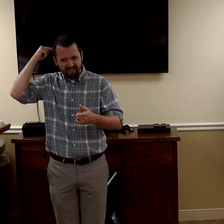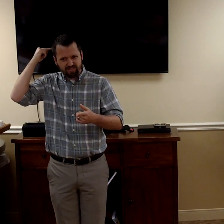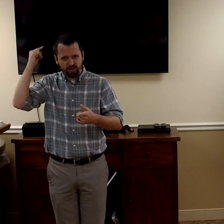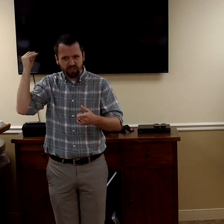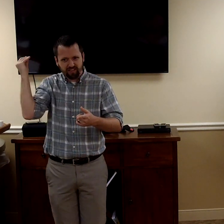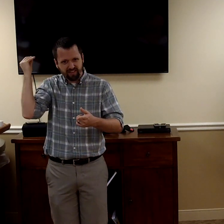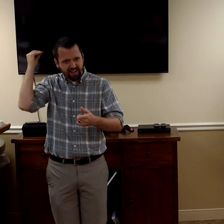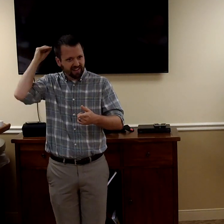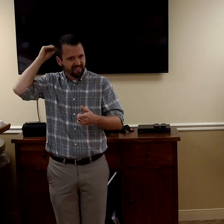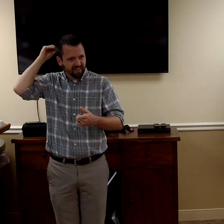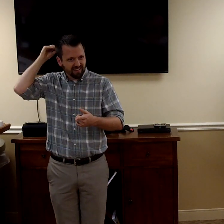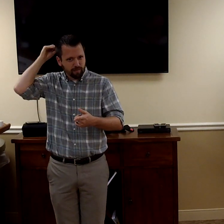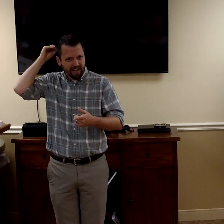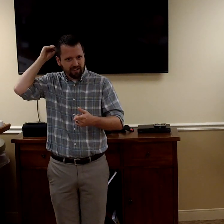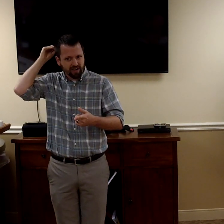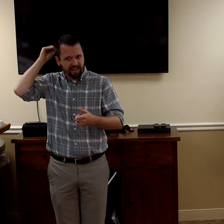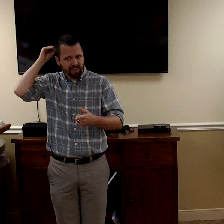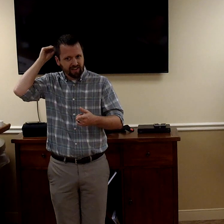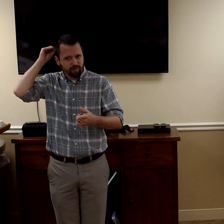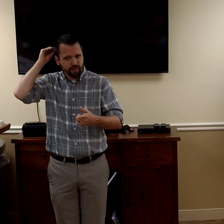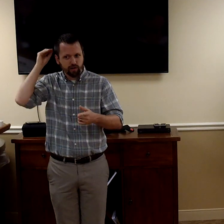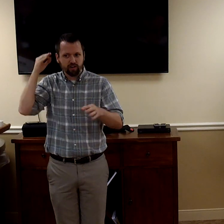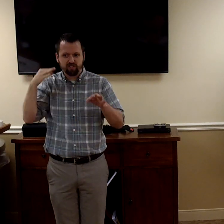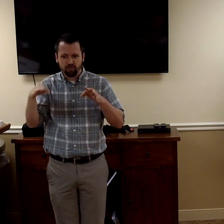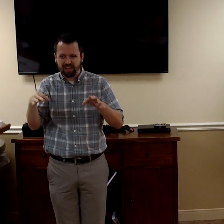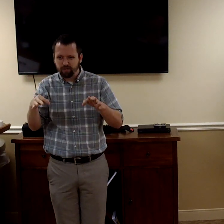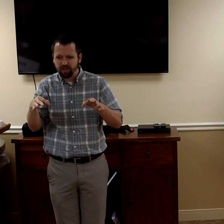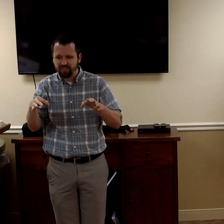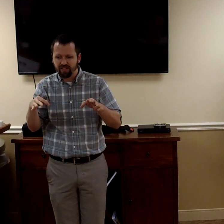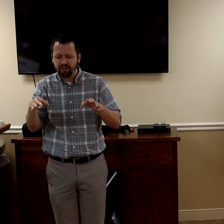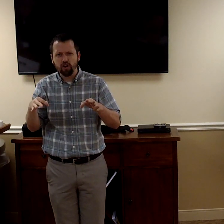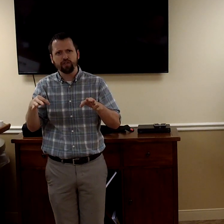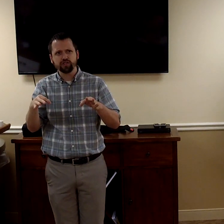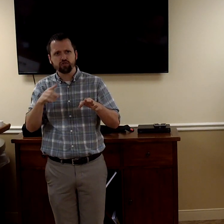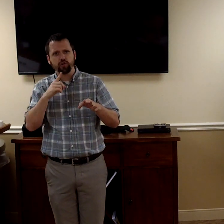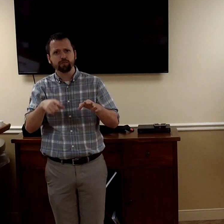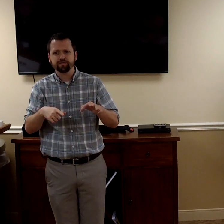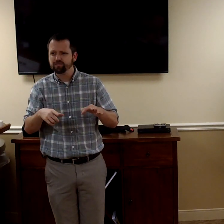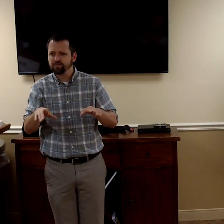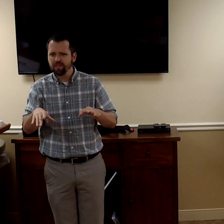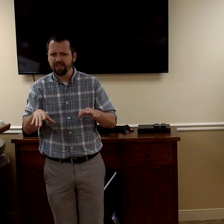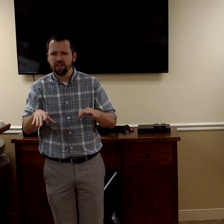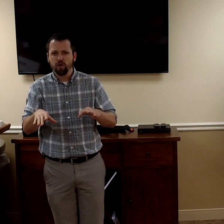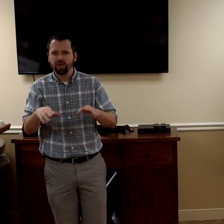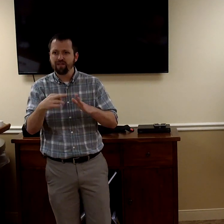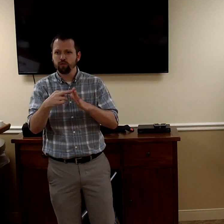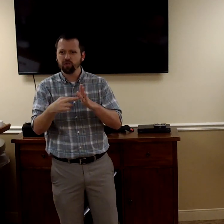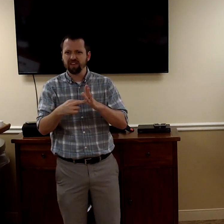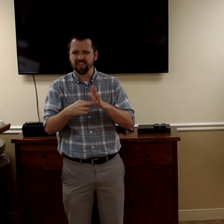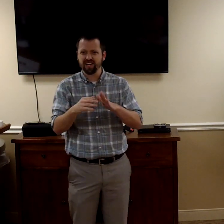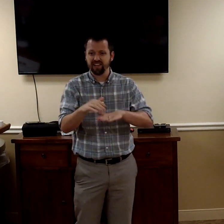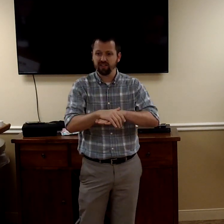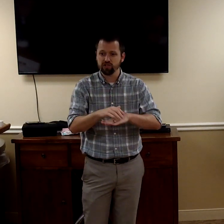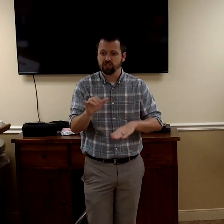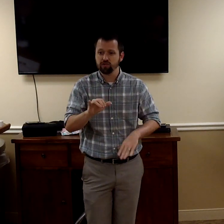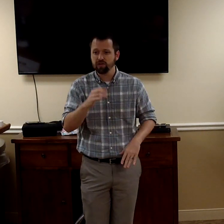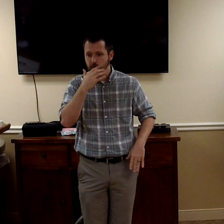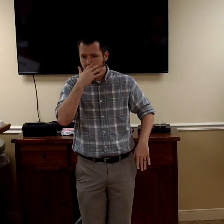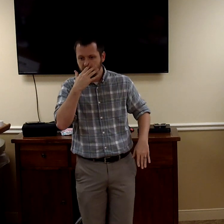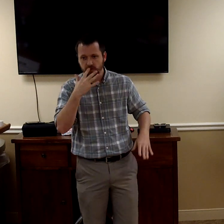just one of those things that kind of gets tucked in the back of your head. Like, they don't explain it, but it's like, oh, that's true. We have rules like that in English too. So is it